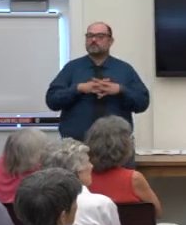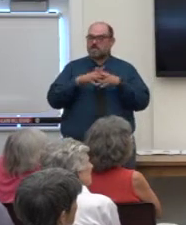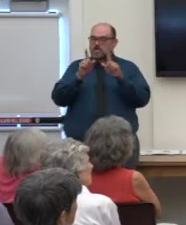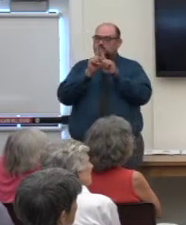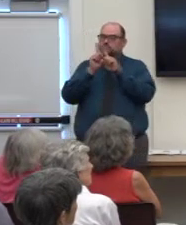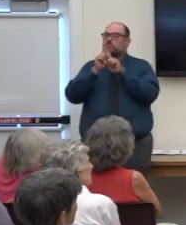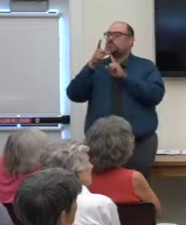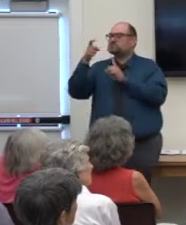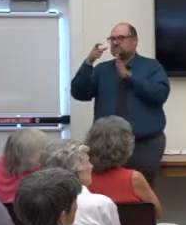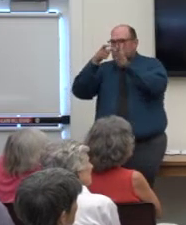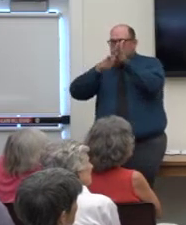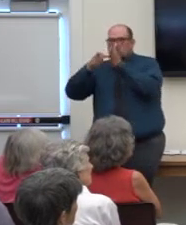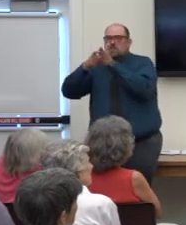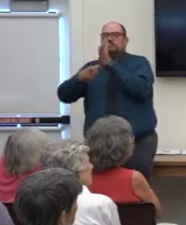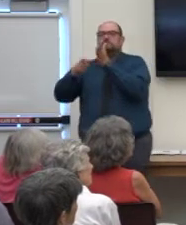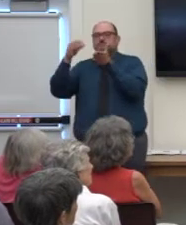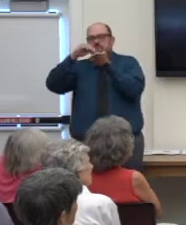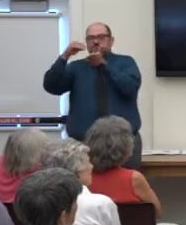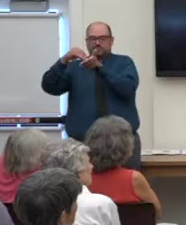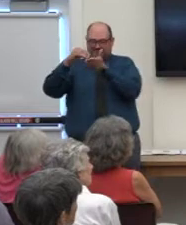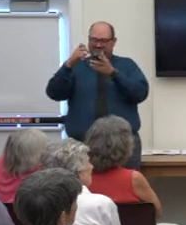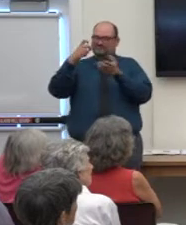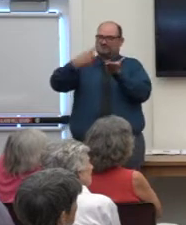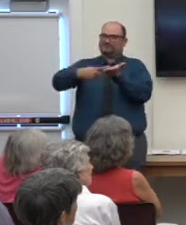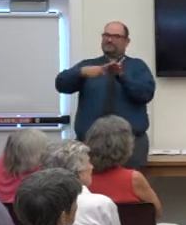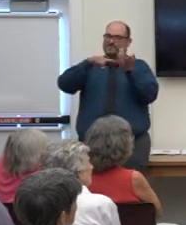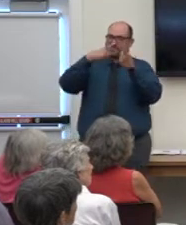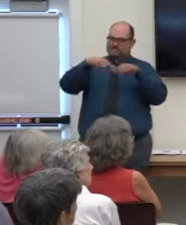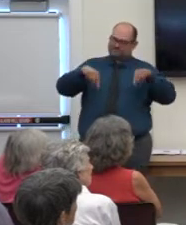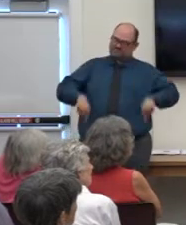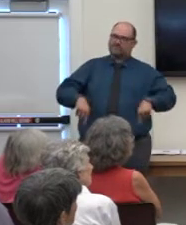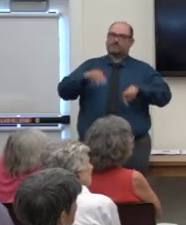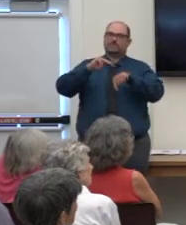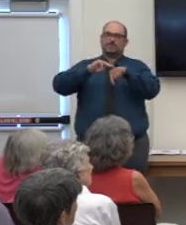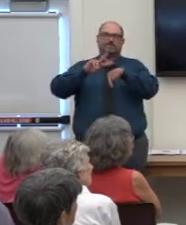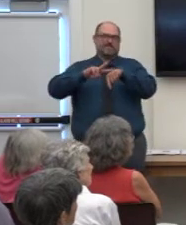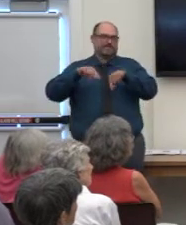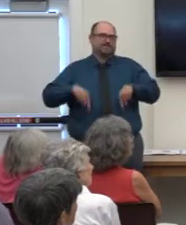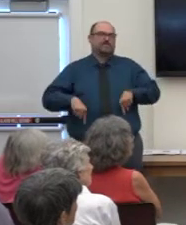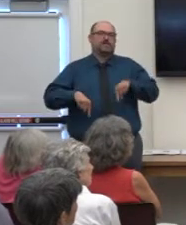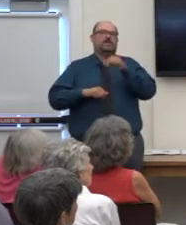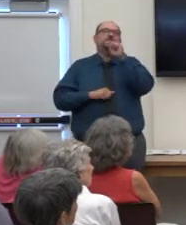about Martha's Vineyard Sign Language, which I wrote.